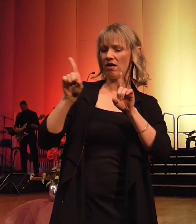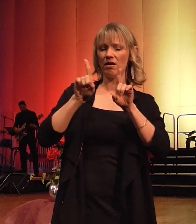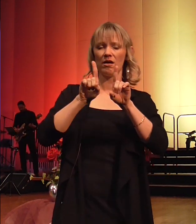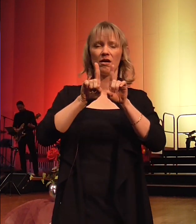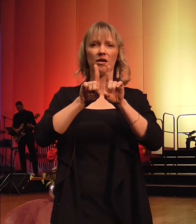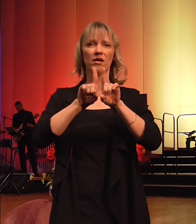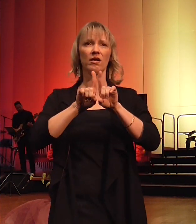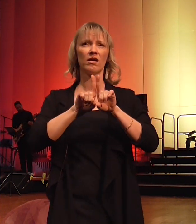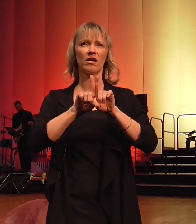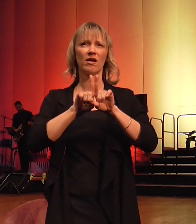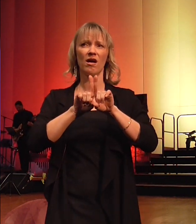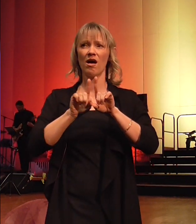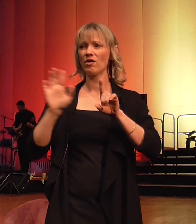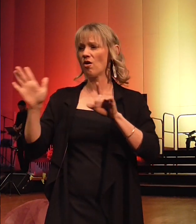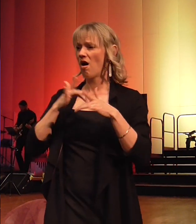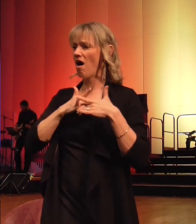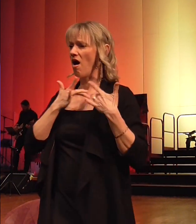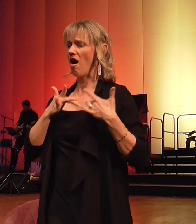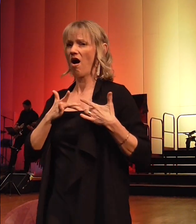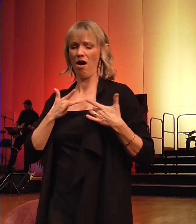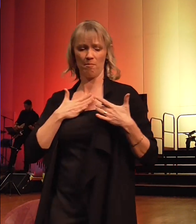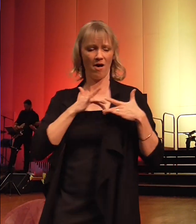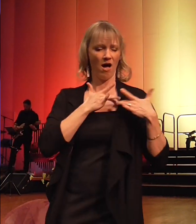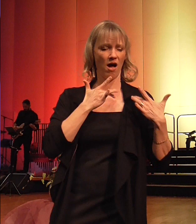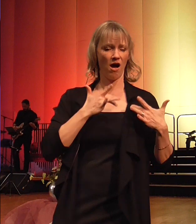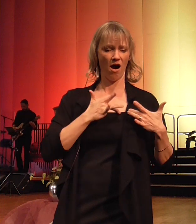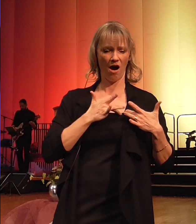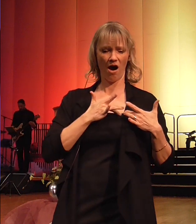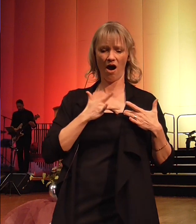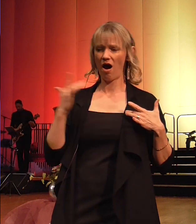and open your heart with mine?